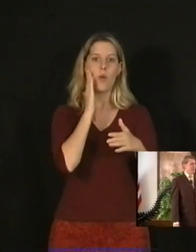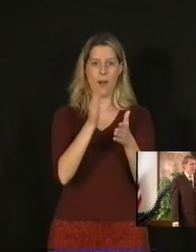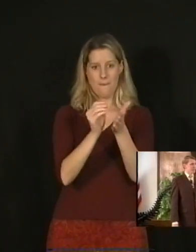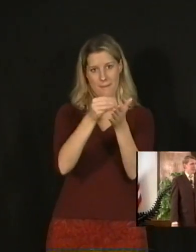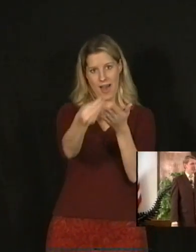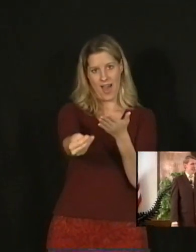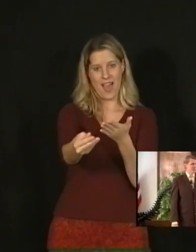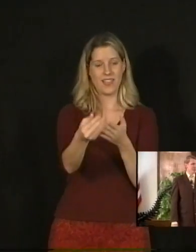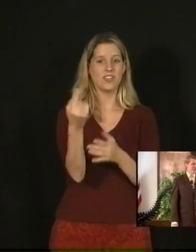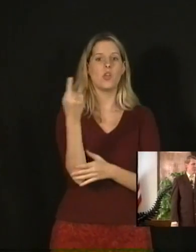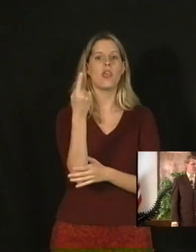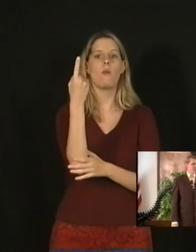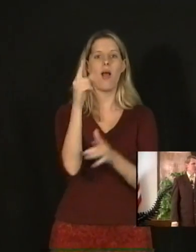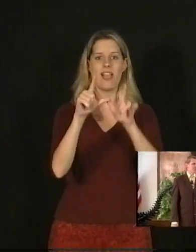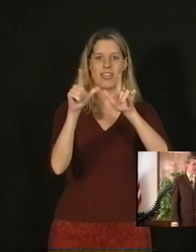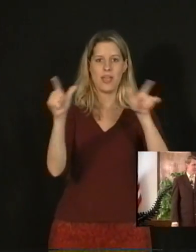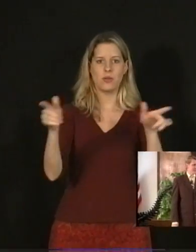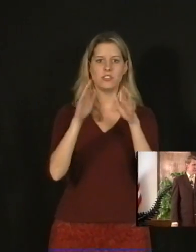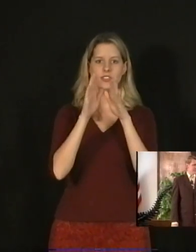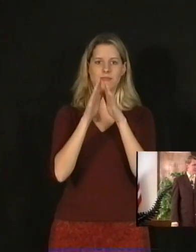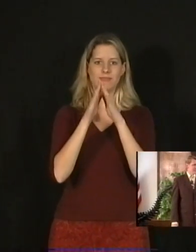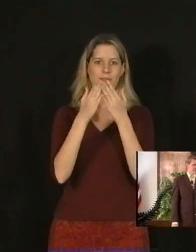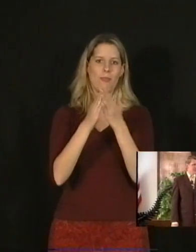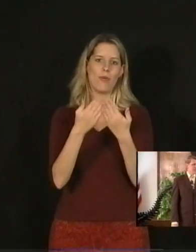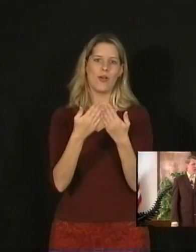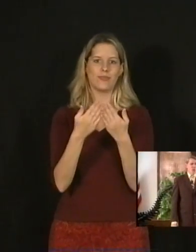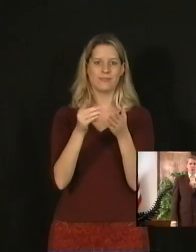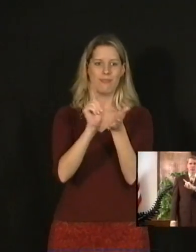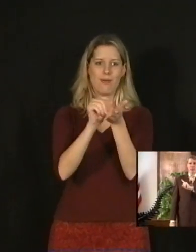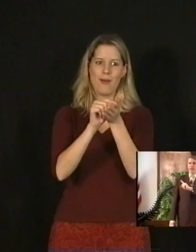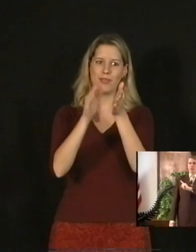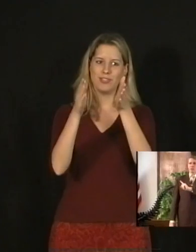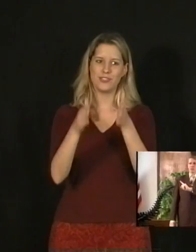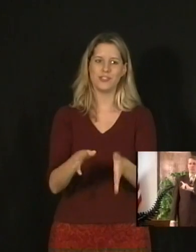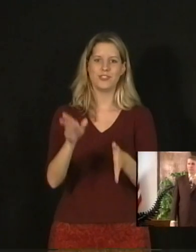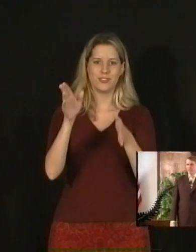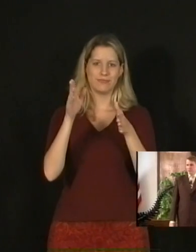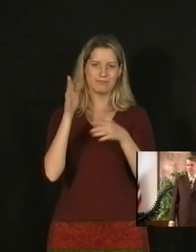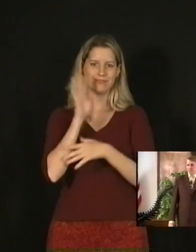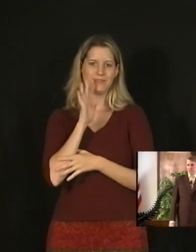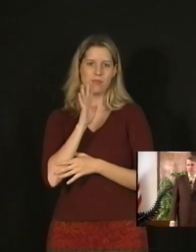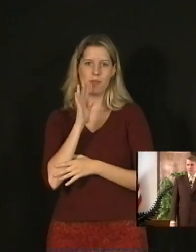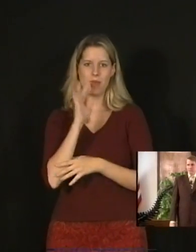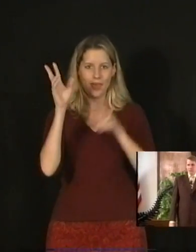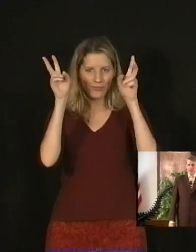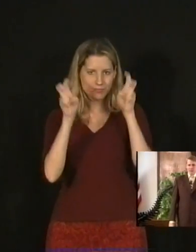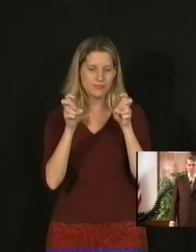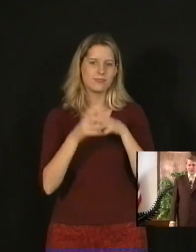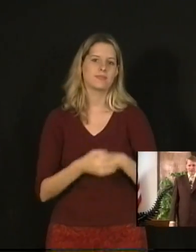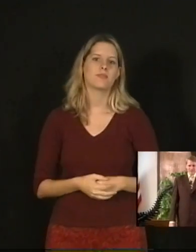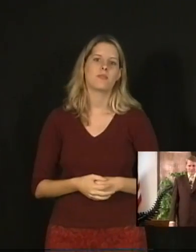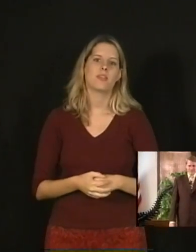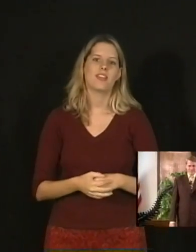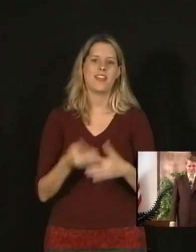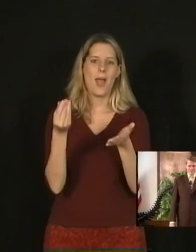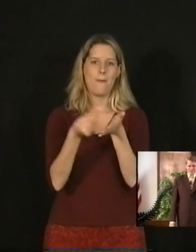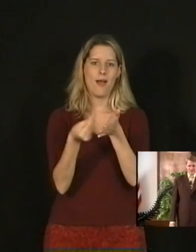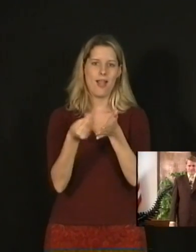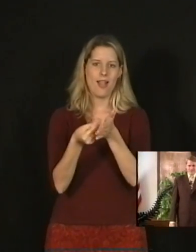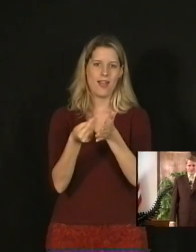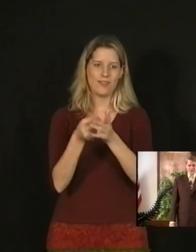one language these textbook publishers speak. The only language they speak is money.